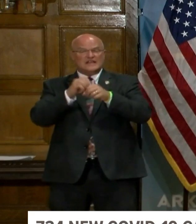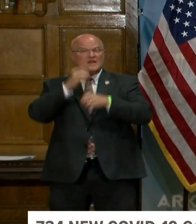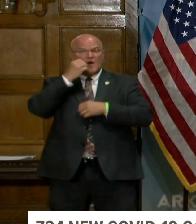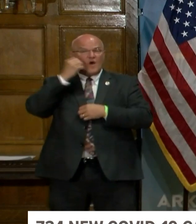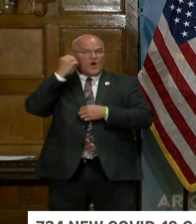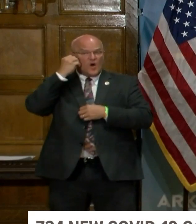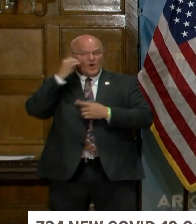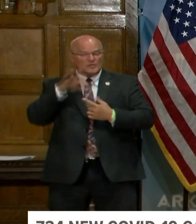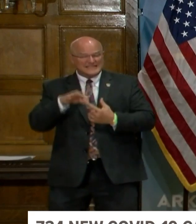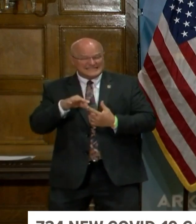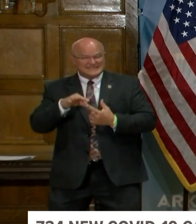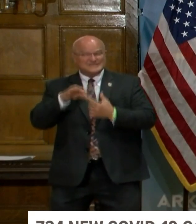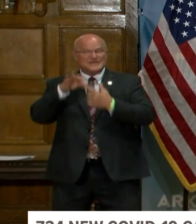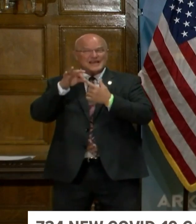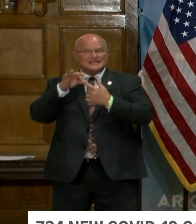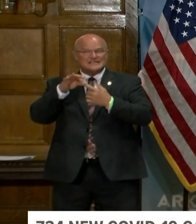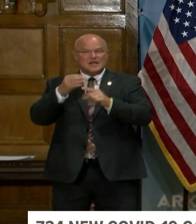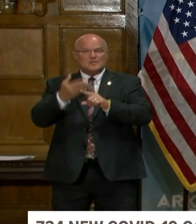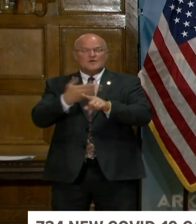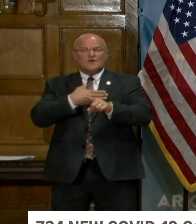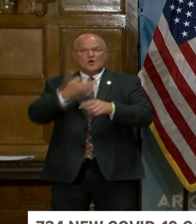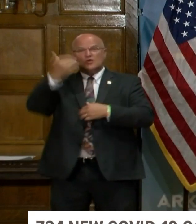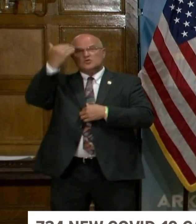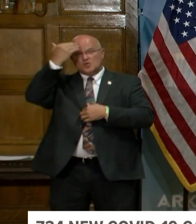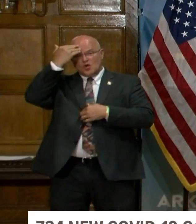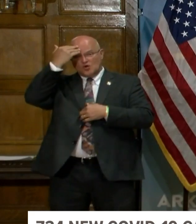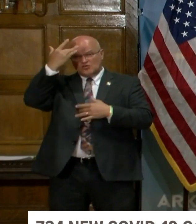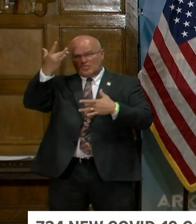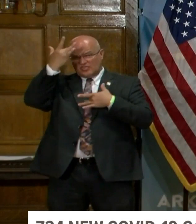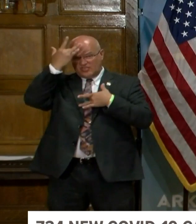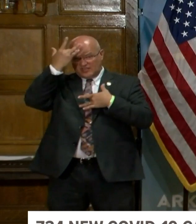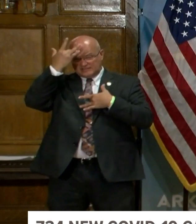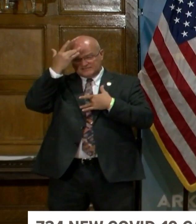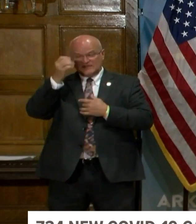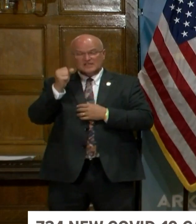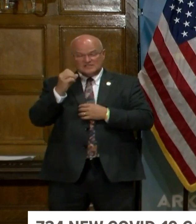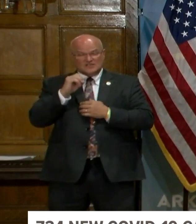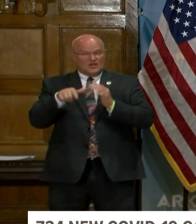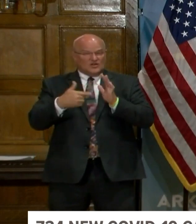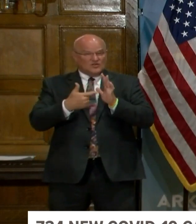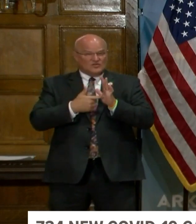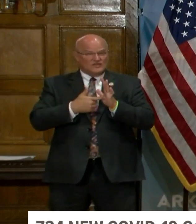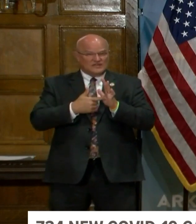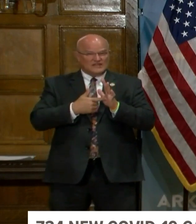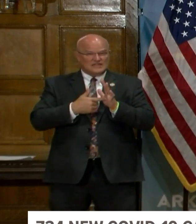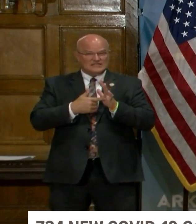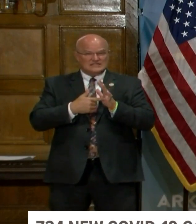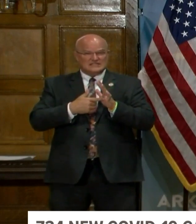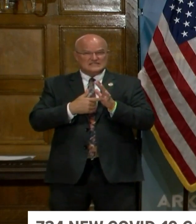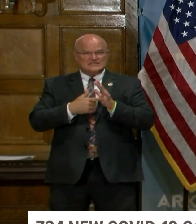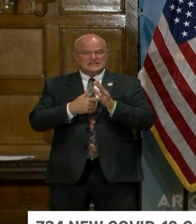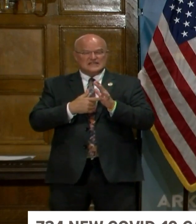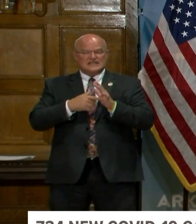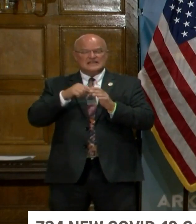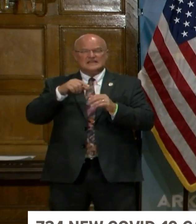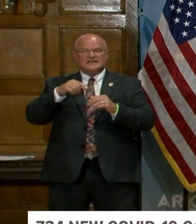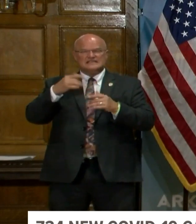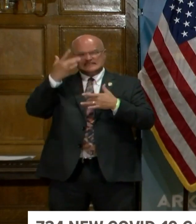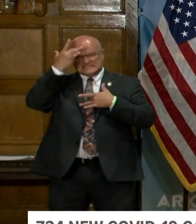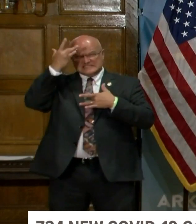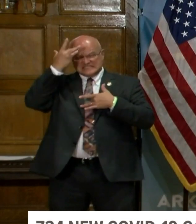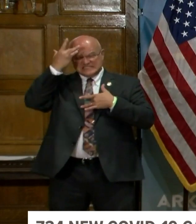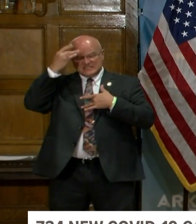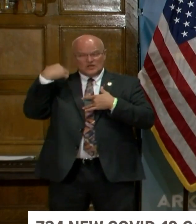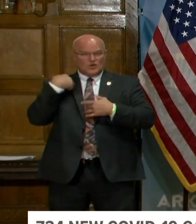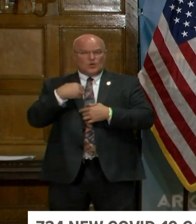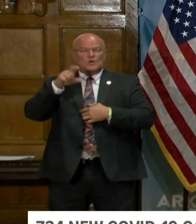home, especially before you even know you're infected. So this is the phase of the epidemic where we all have